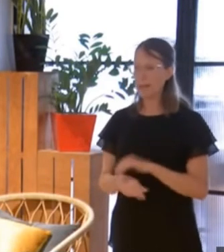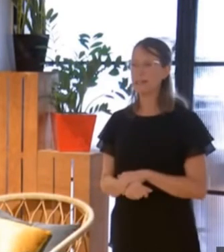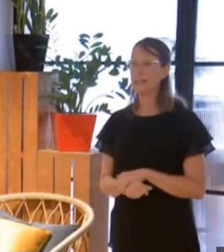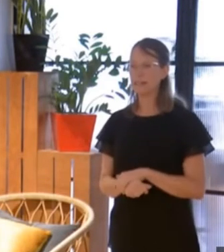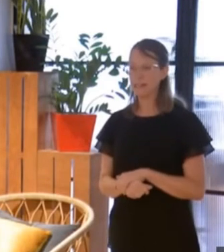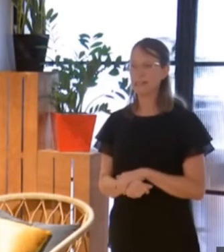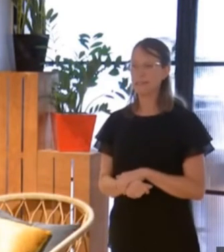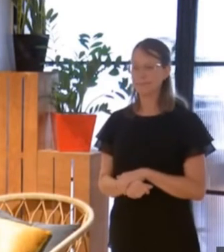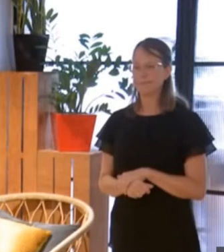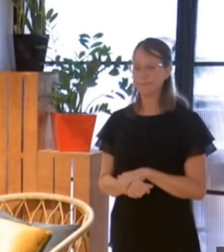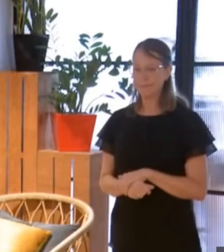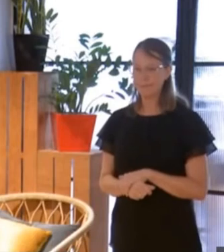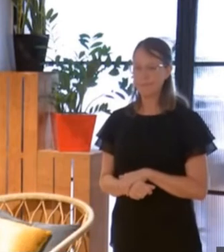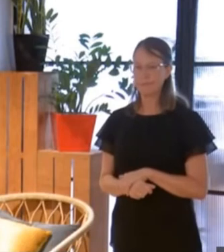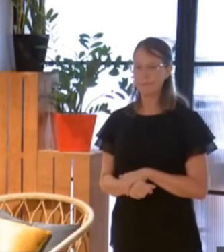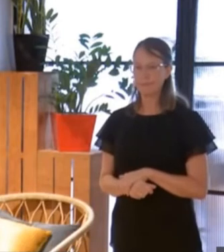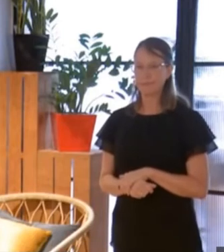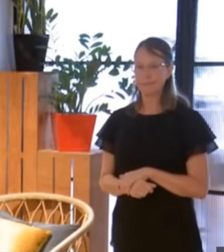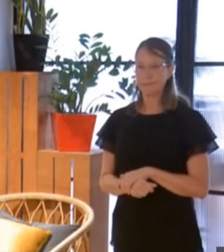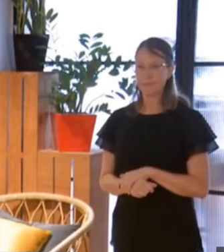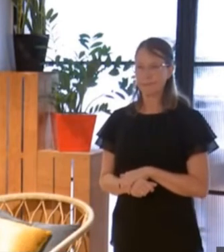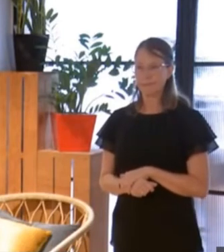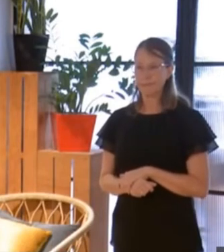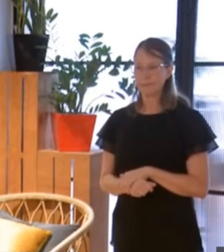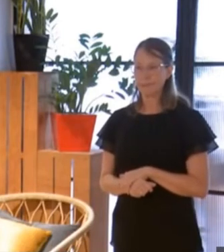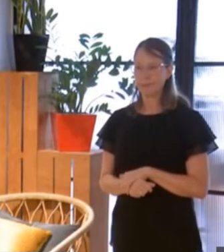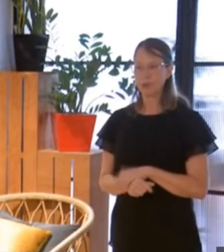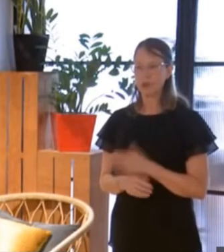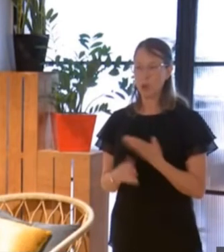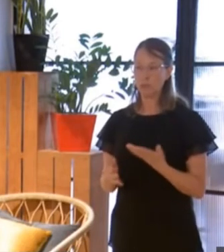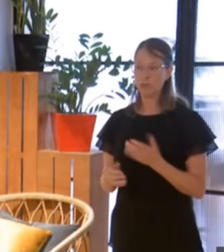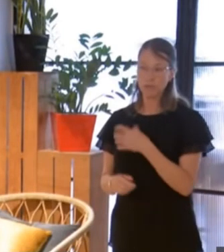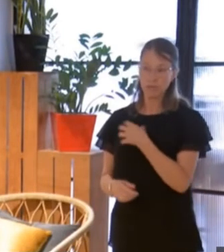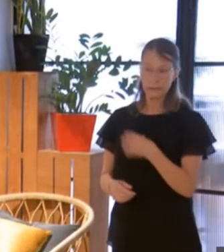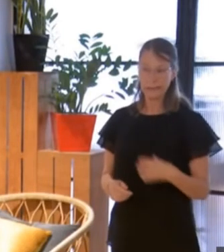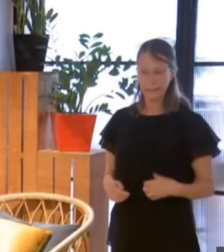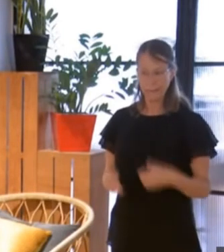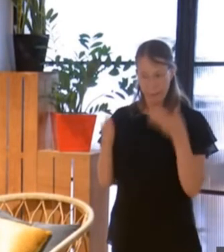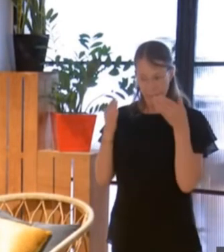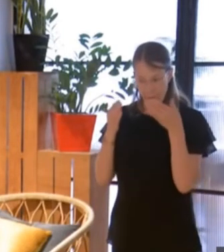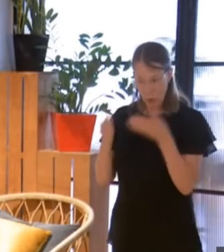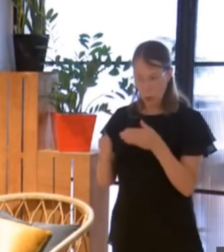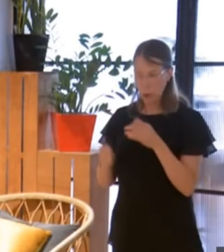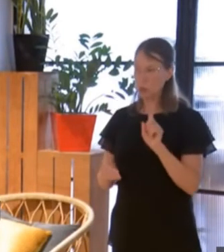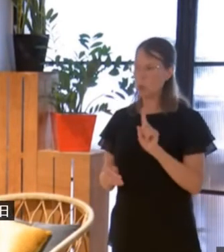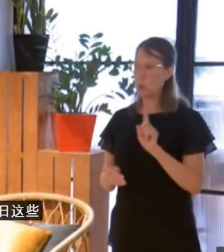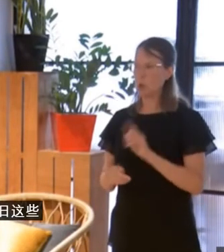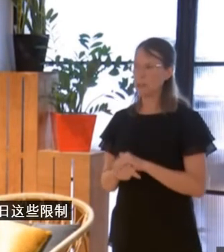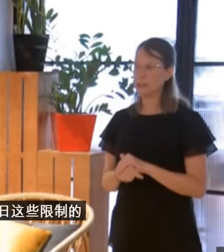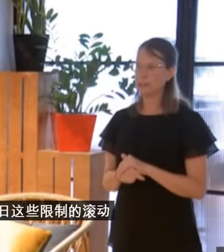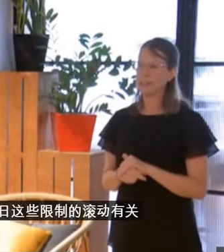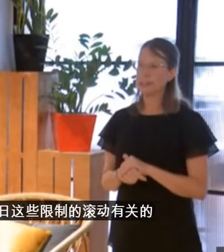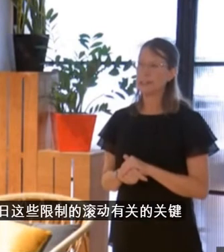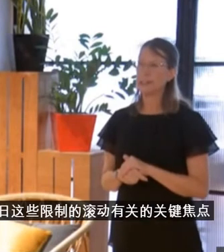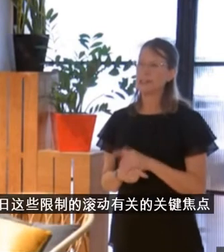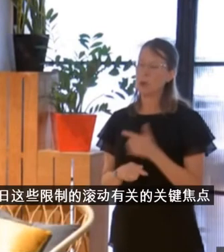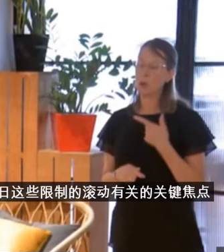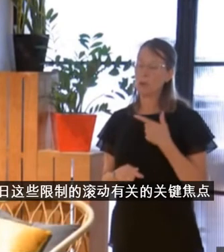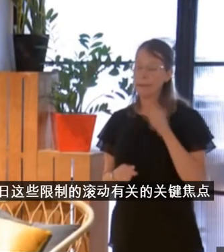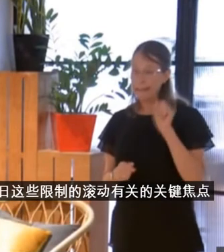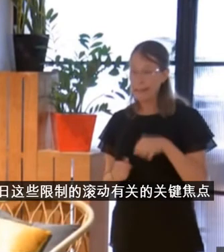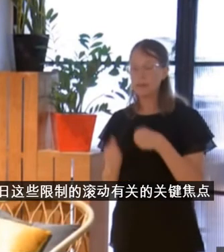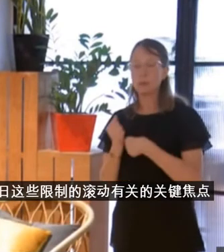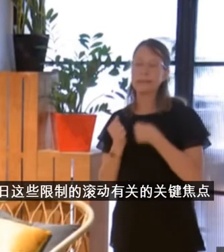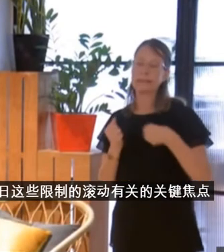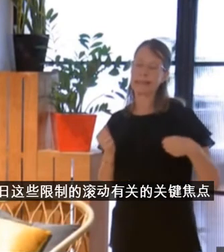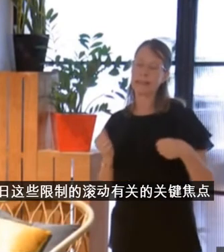And the key focus for us, as I said in relation to the rolling over of those restrictions, Clinton, from January 27 to